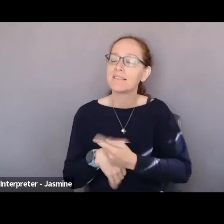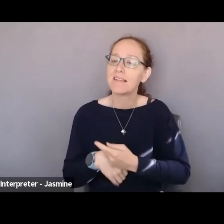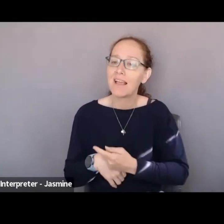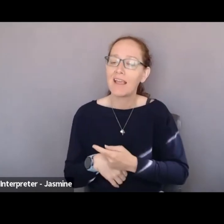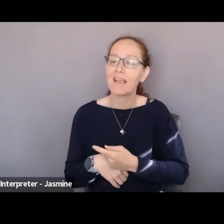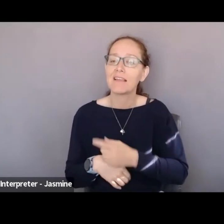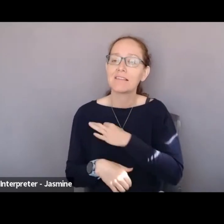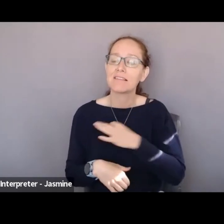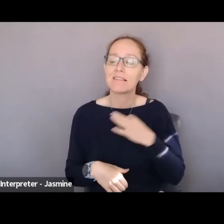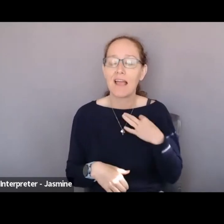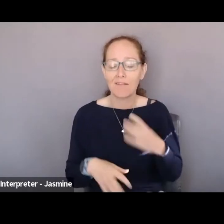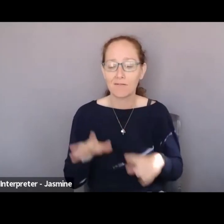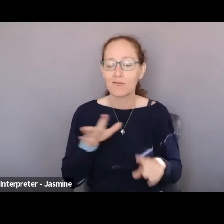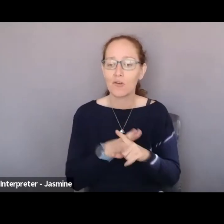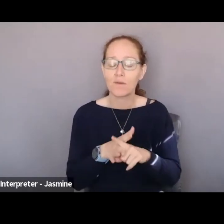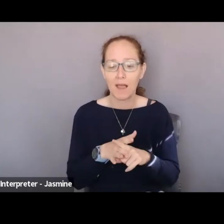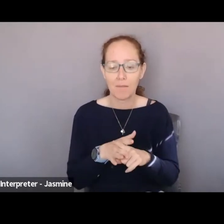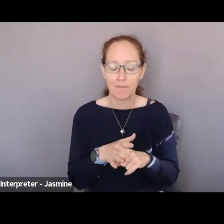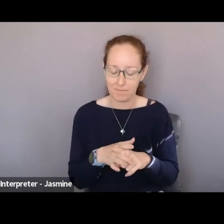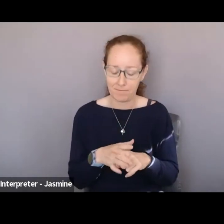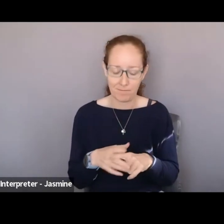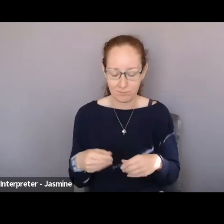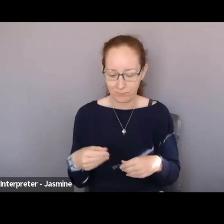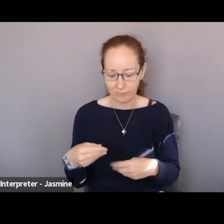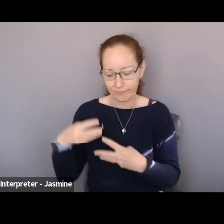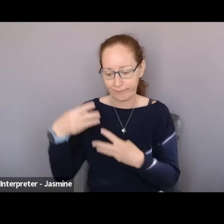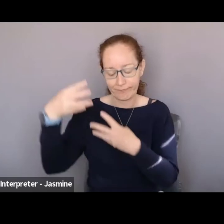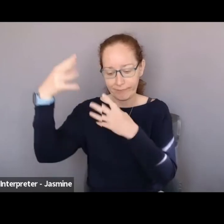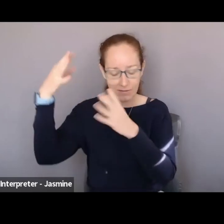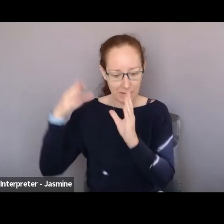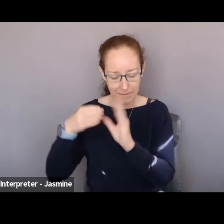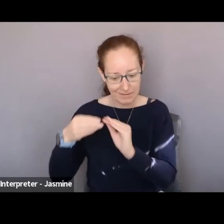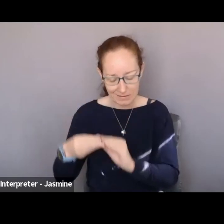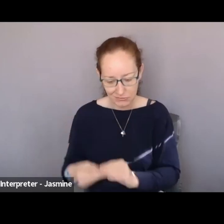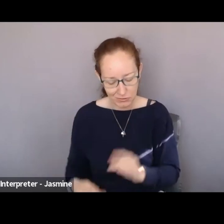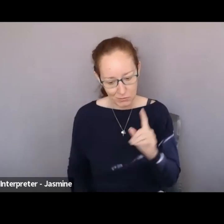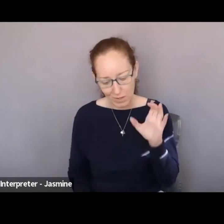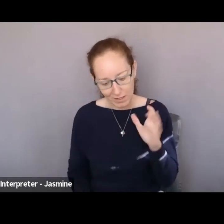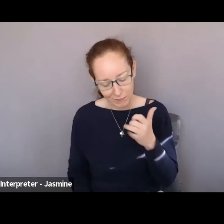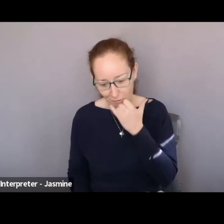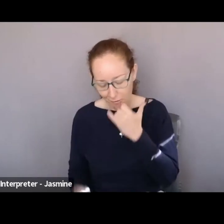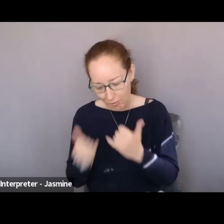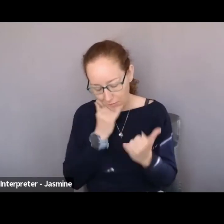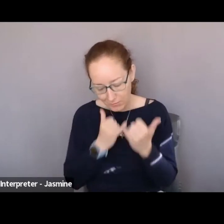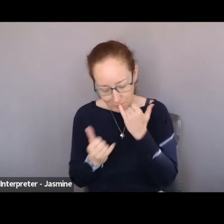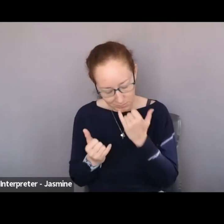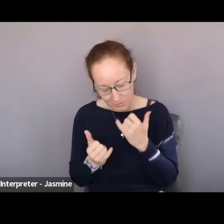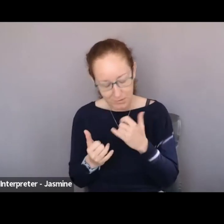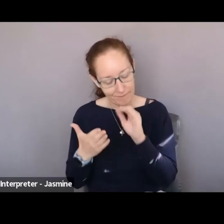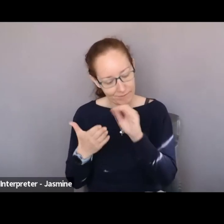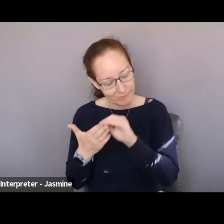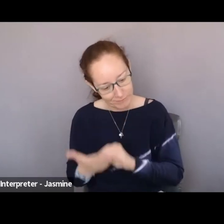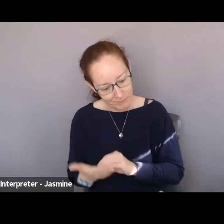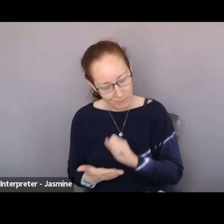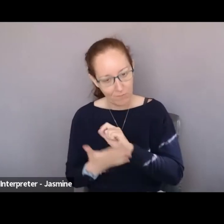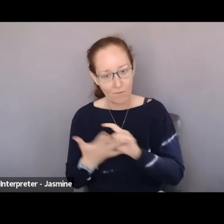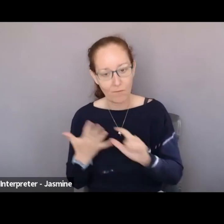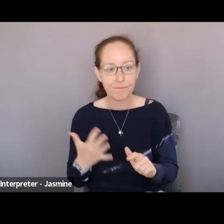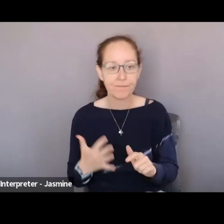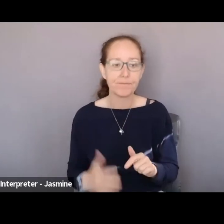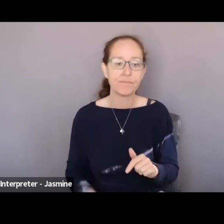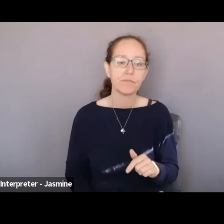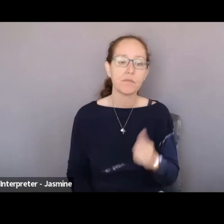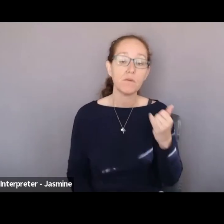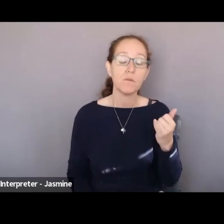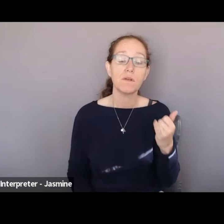all. So I'm going to tell a quick story about the that's going to actually counter what I just said